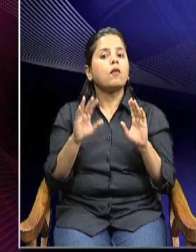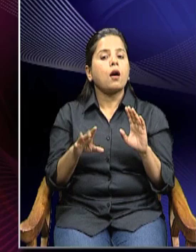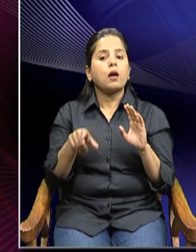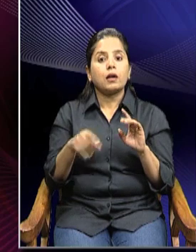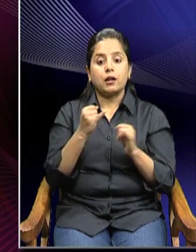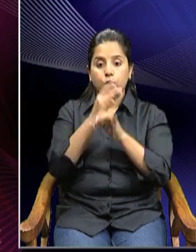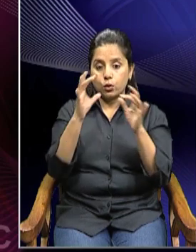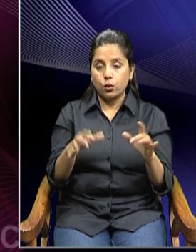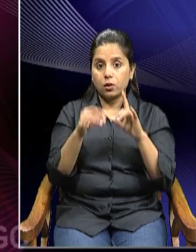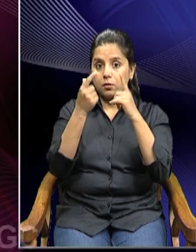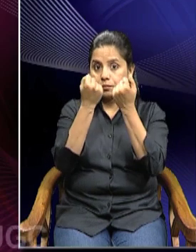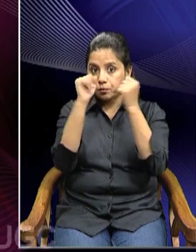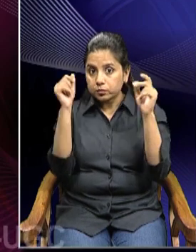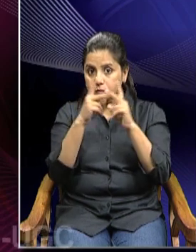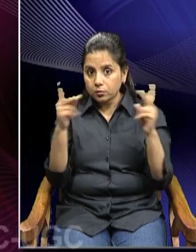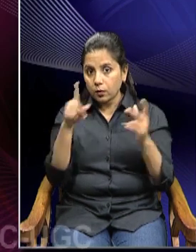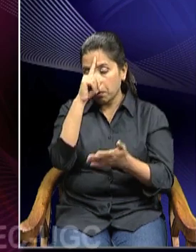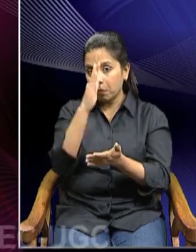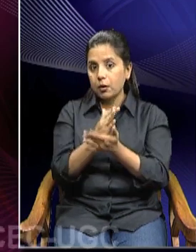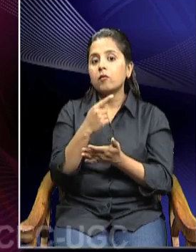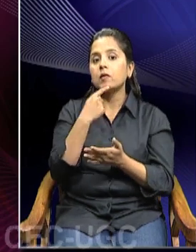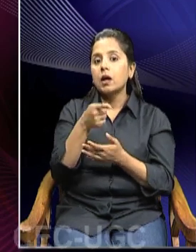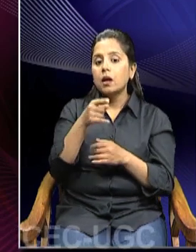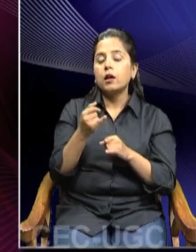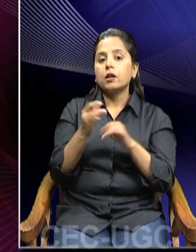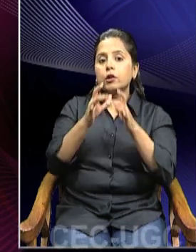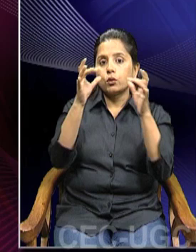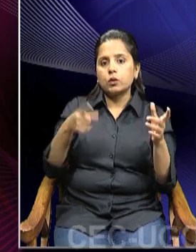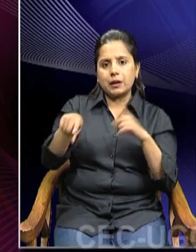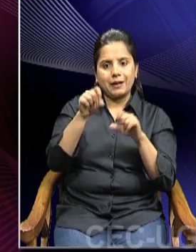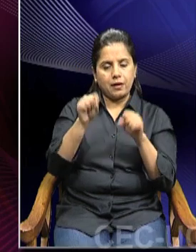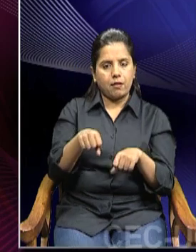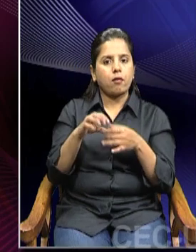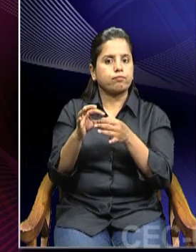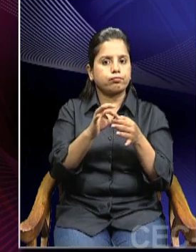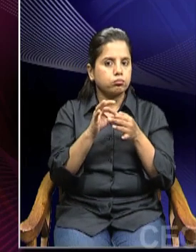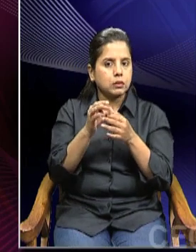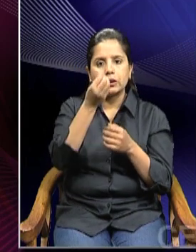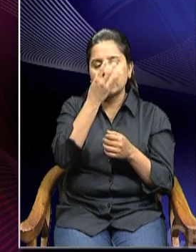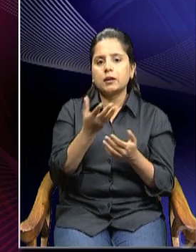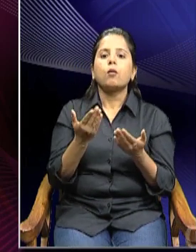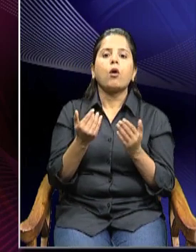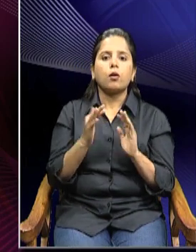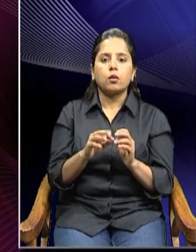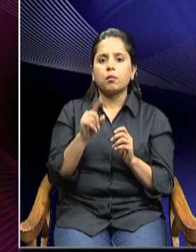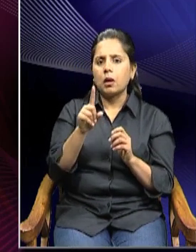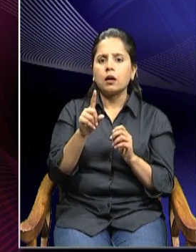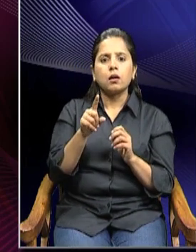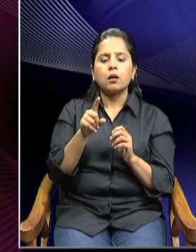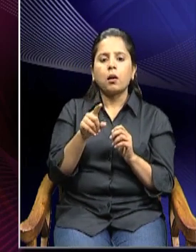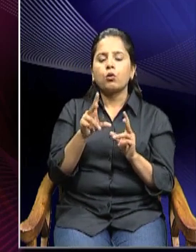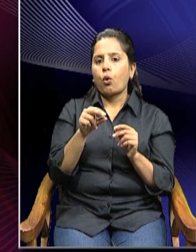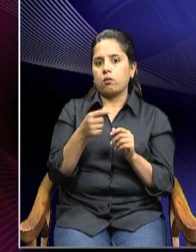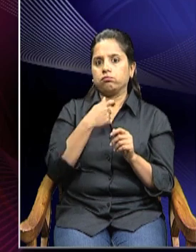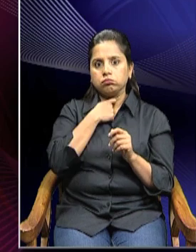liberalism which believes that these institutions can make cooperation easier but can't guarantee